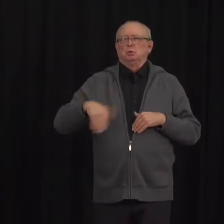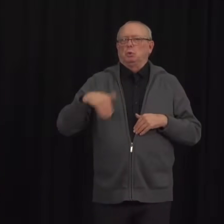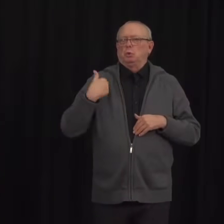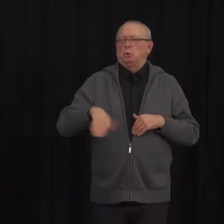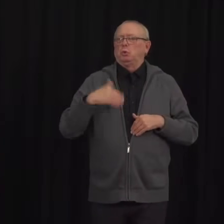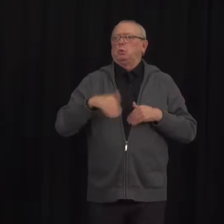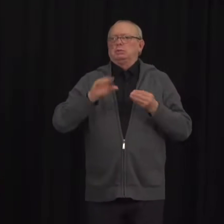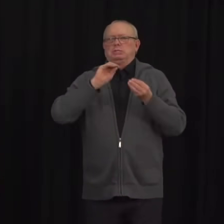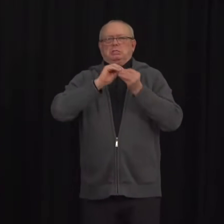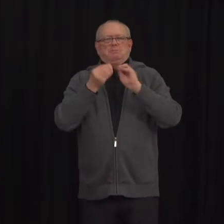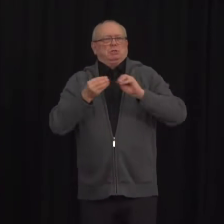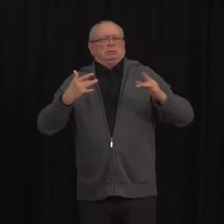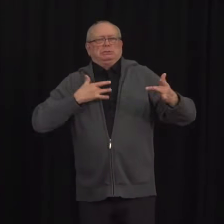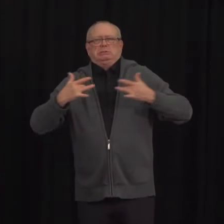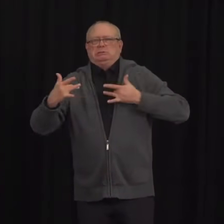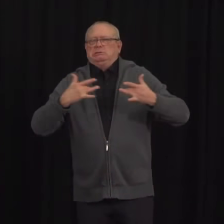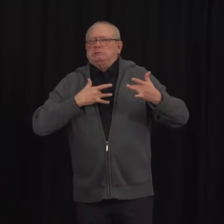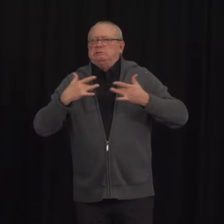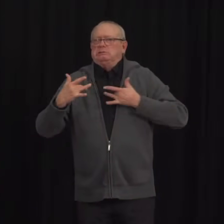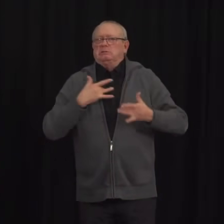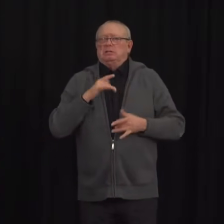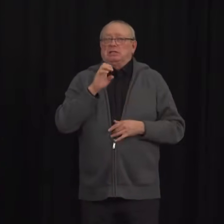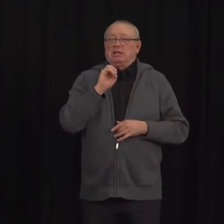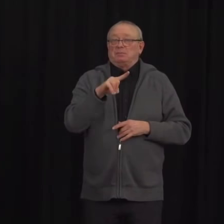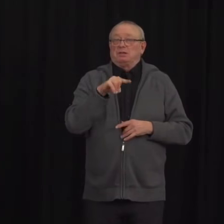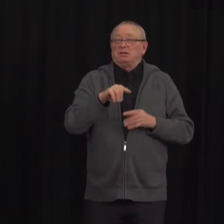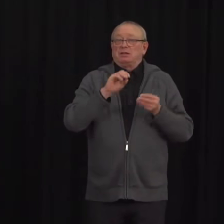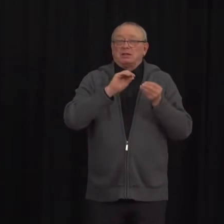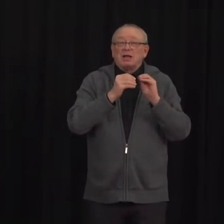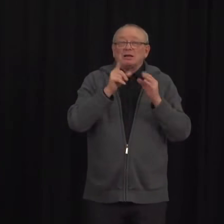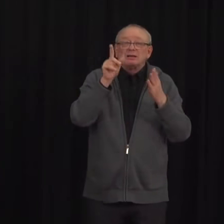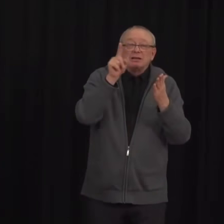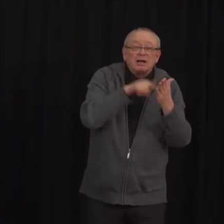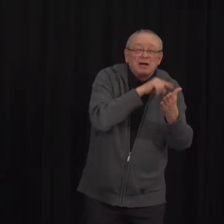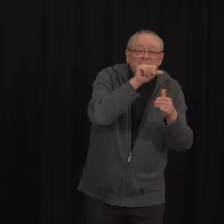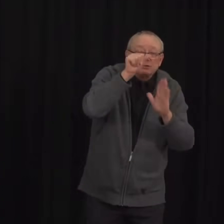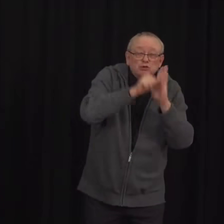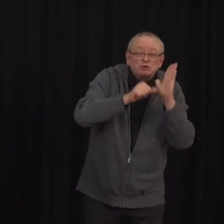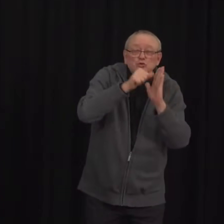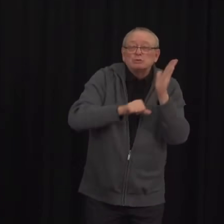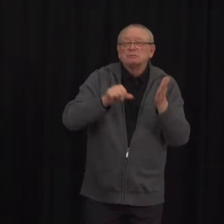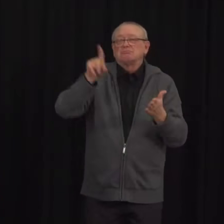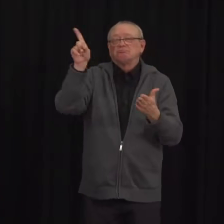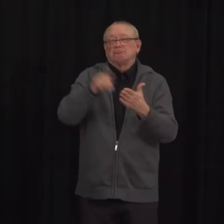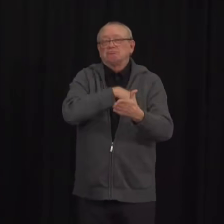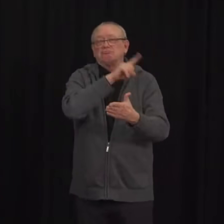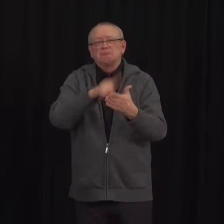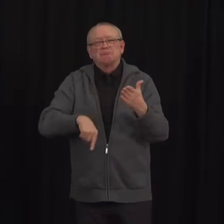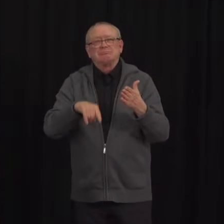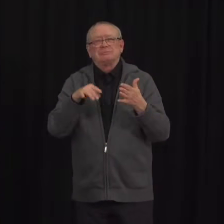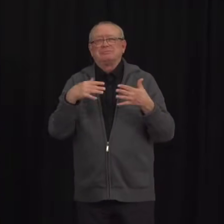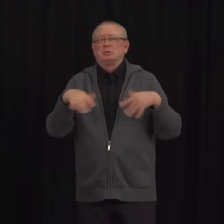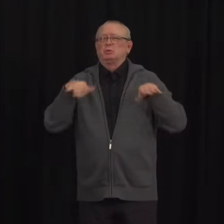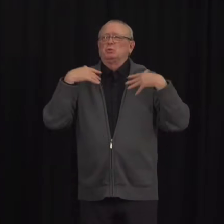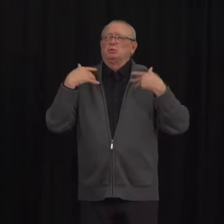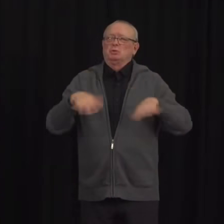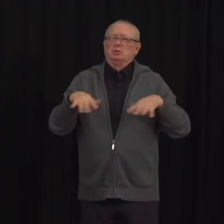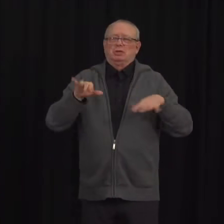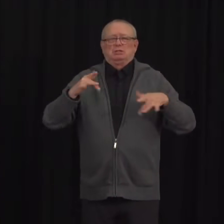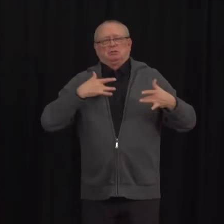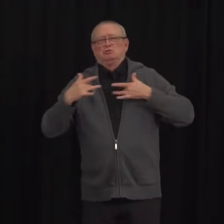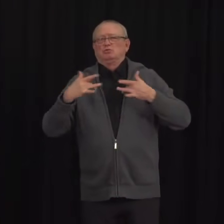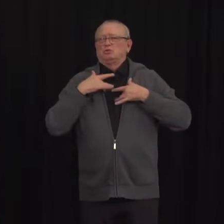we have spoken of Edmonton's hospital capacity and surgery cancellations, I want to stress that this is a concern across the